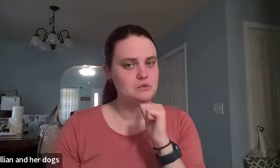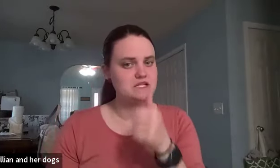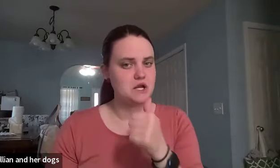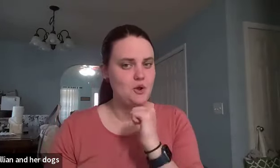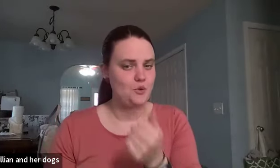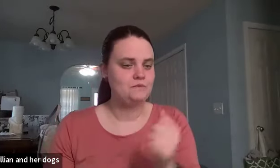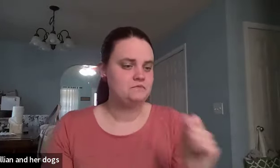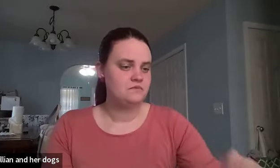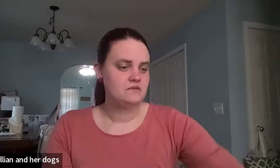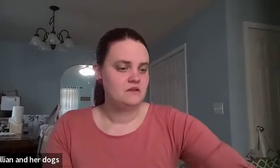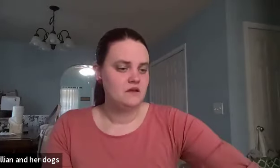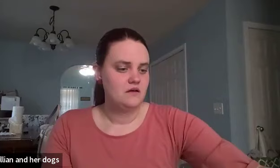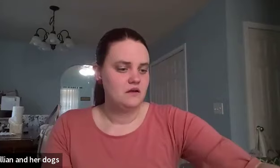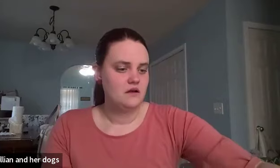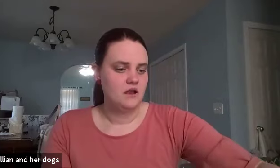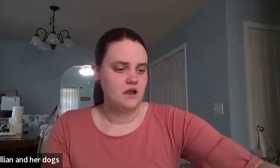good one to know. Okay.